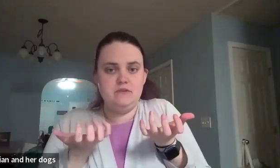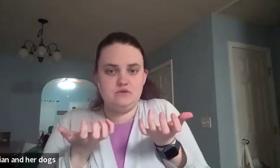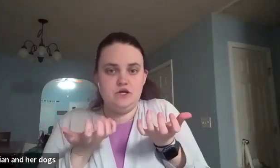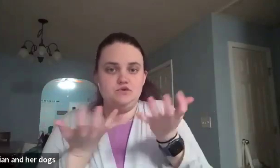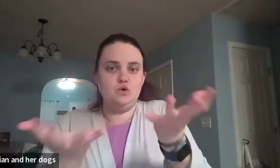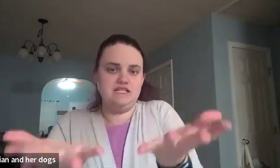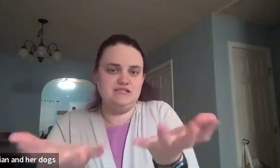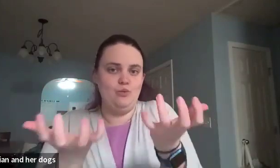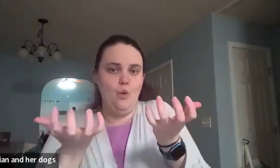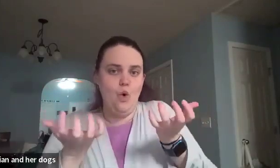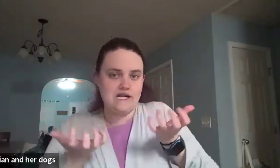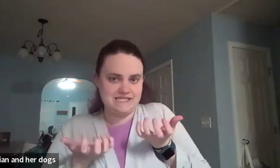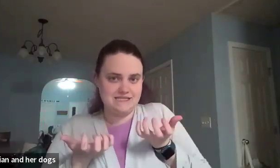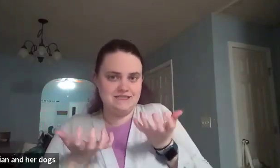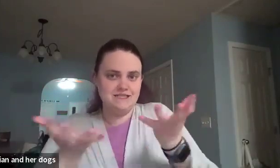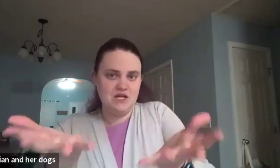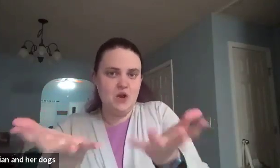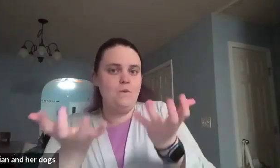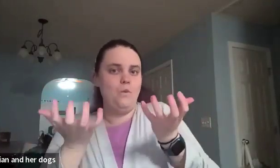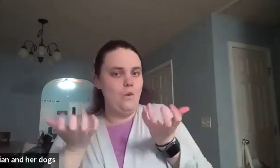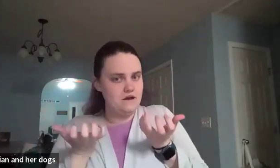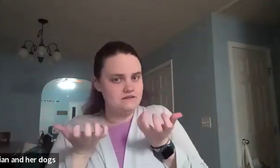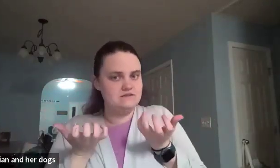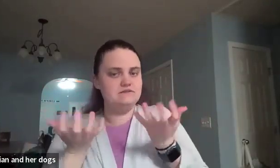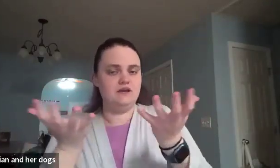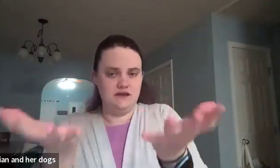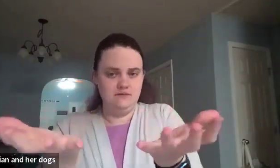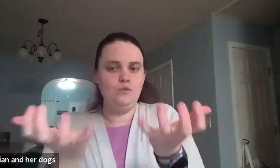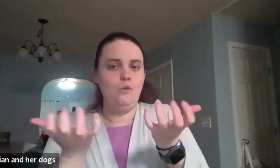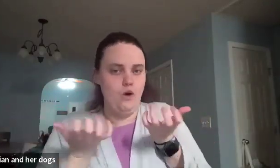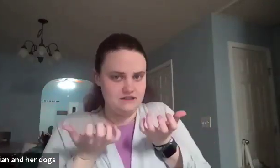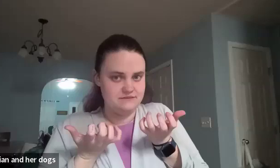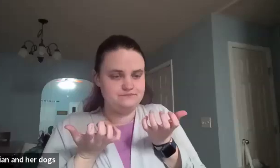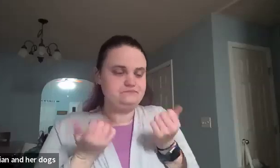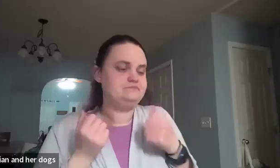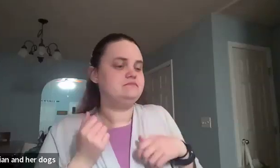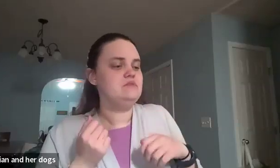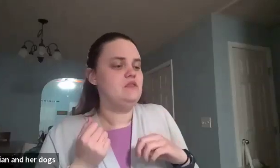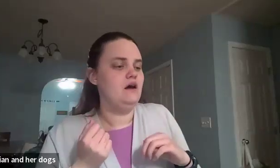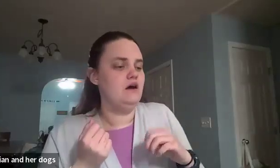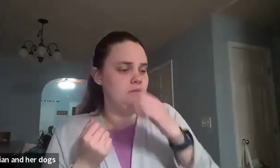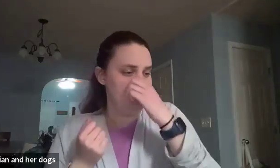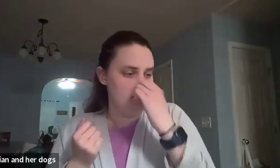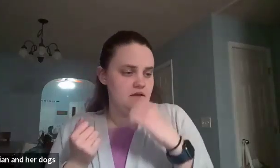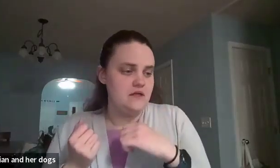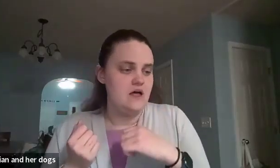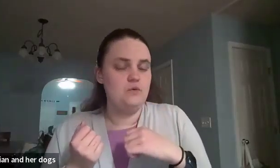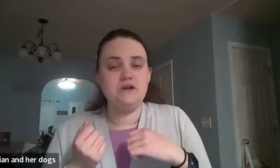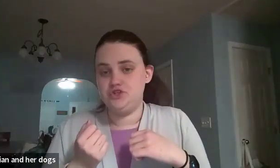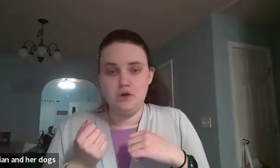them as we bring them towards us. Want. Want. Okay. Want. Um, the other one,